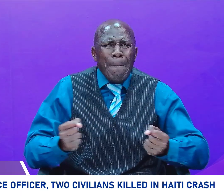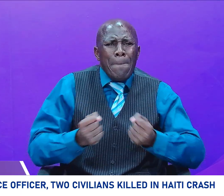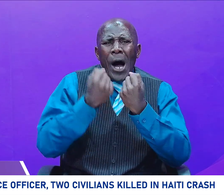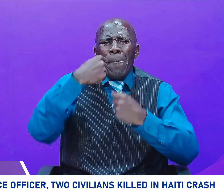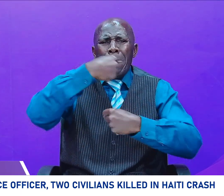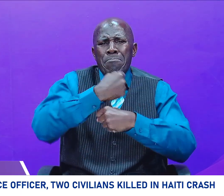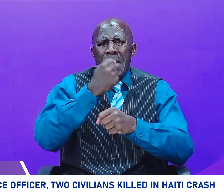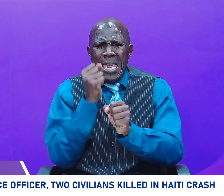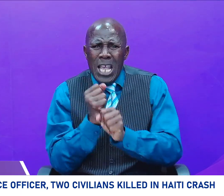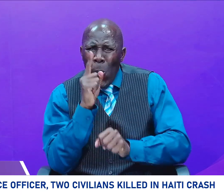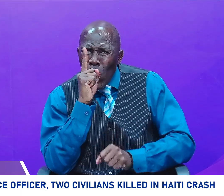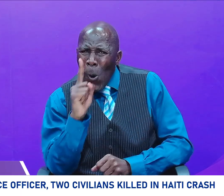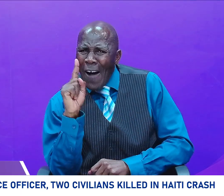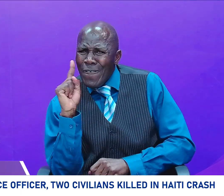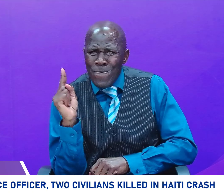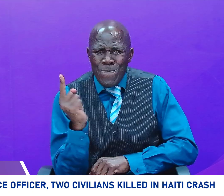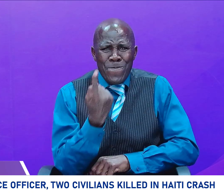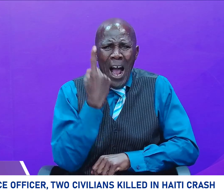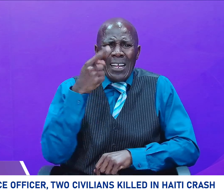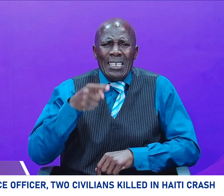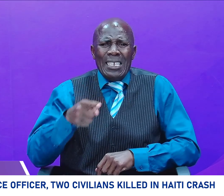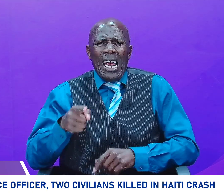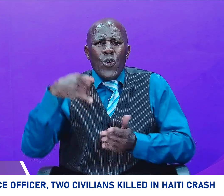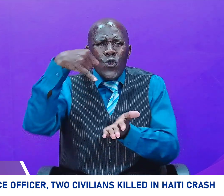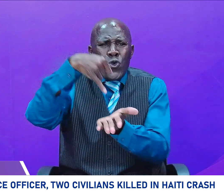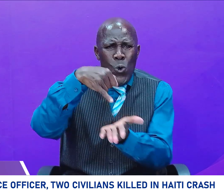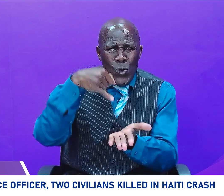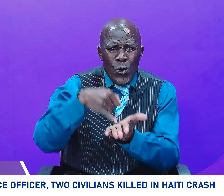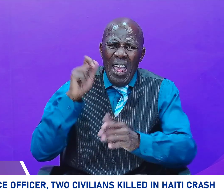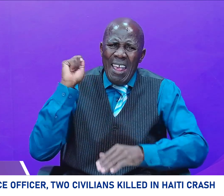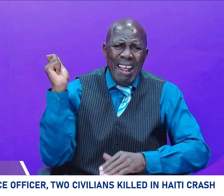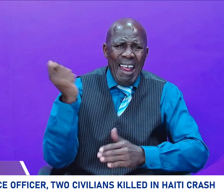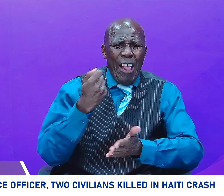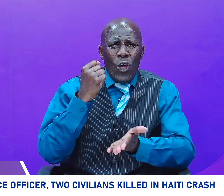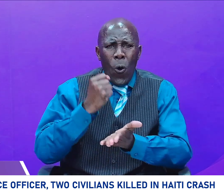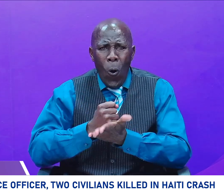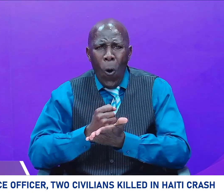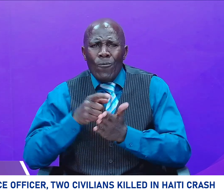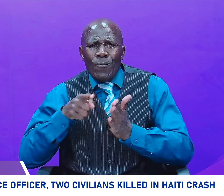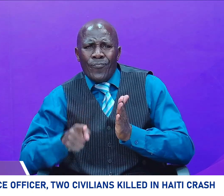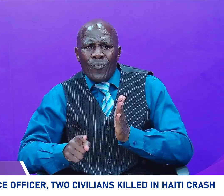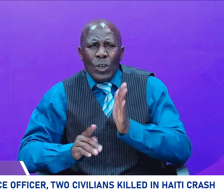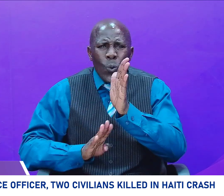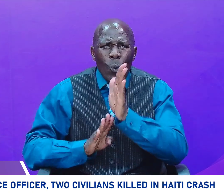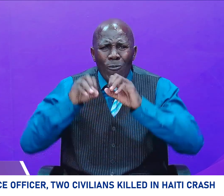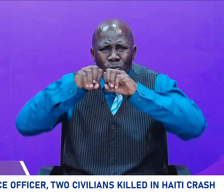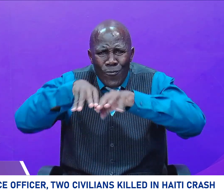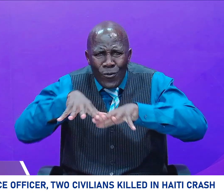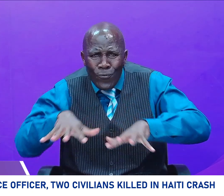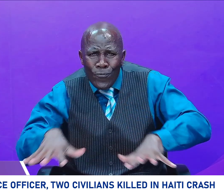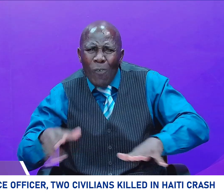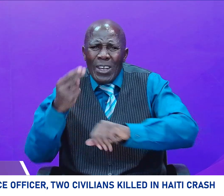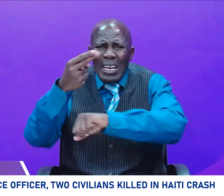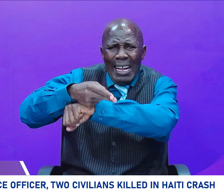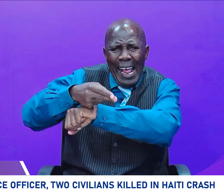get the necessary medical care and support. The tragic incident marks one